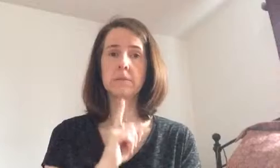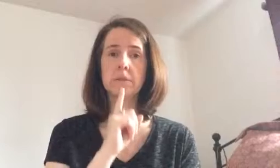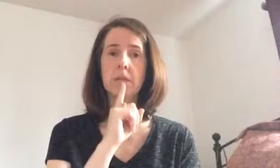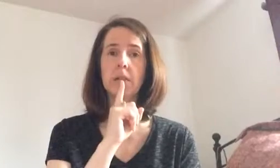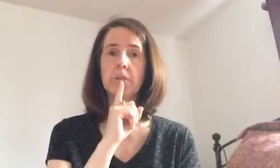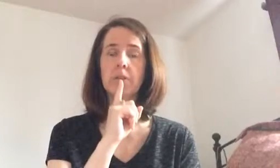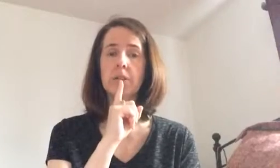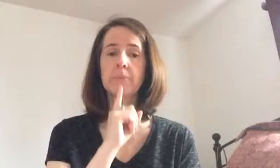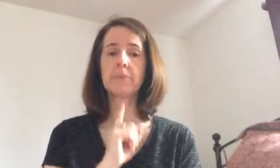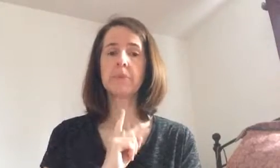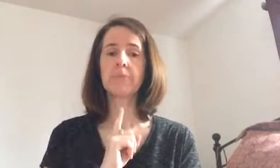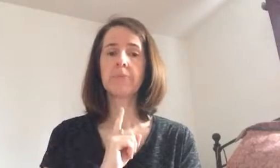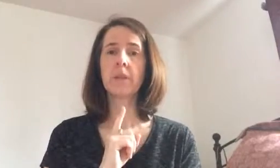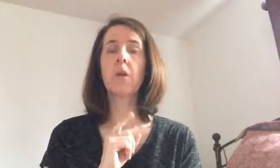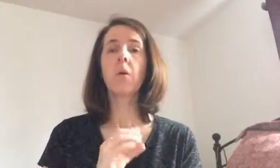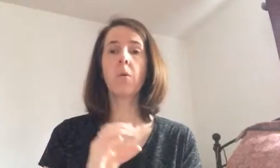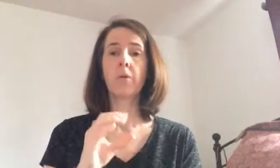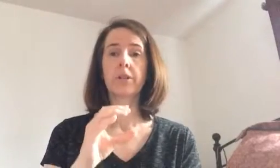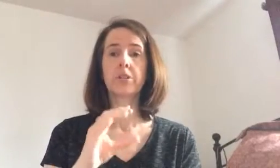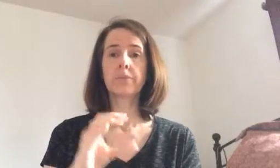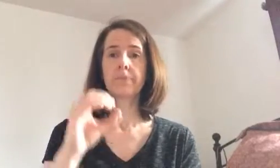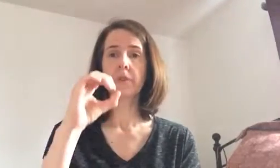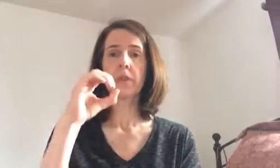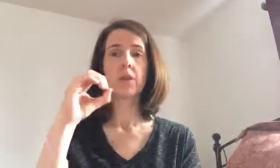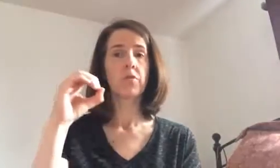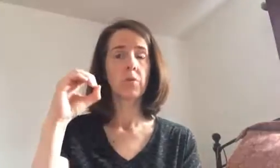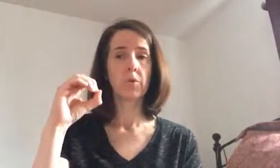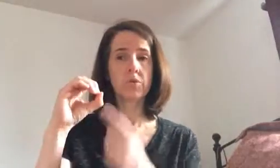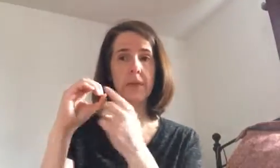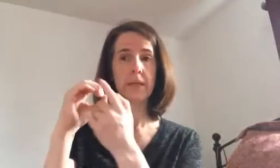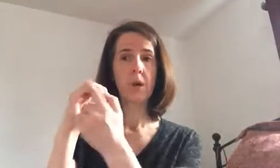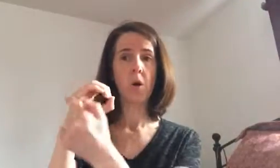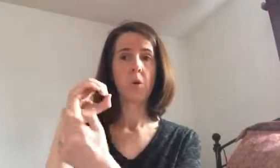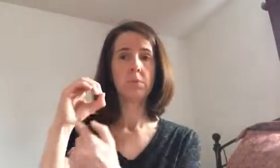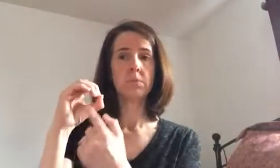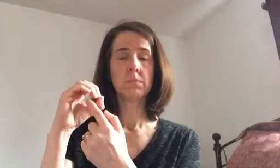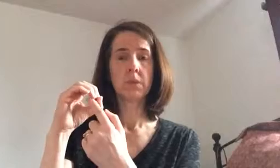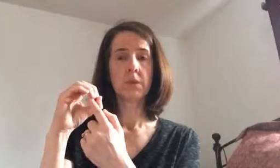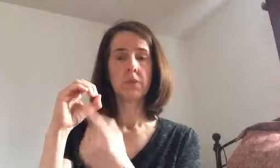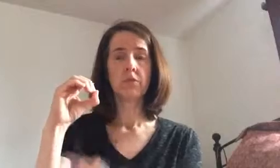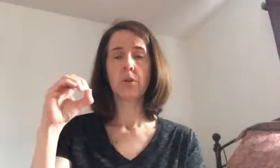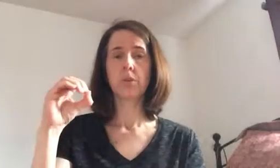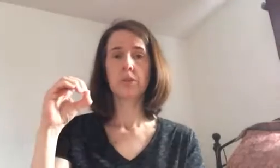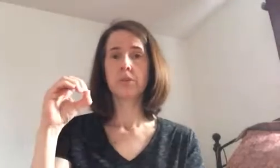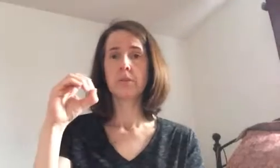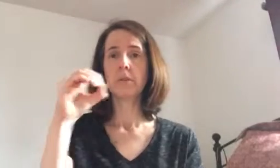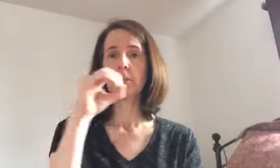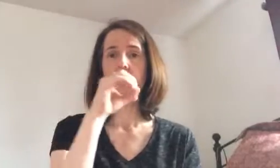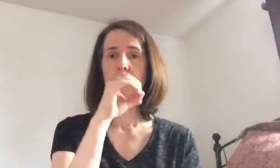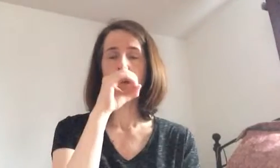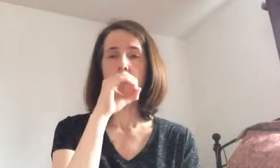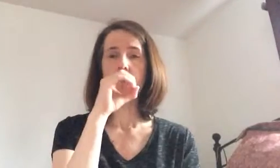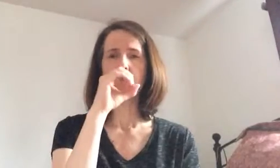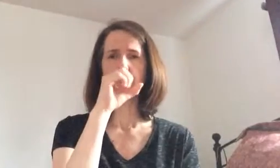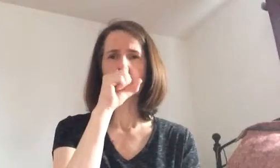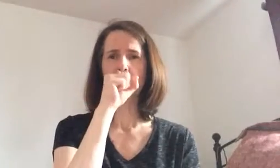the color of your lips. Orange, for orange we make an O for orange. We put it by our mouth and we